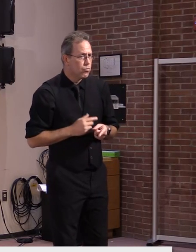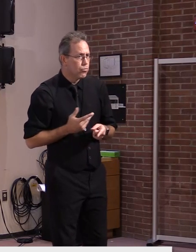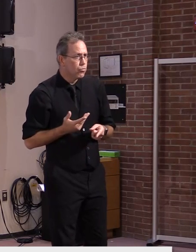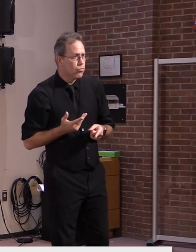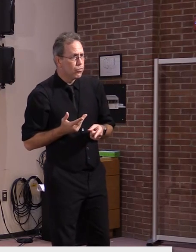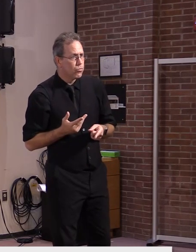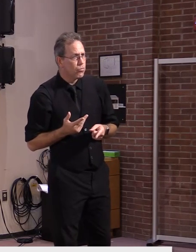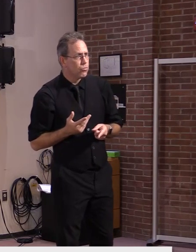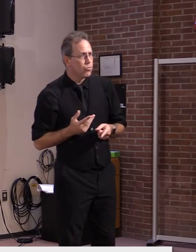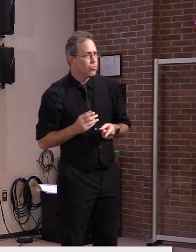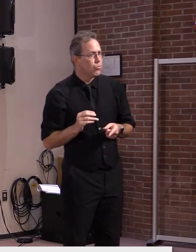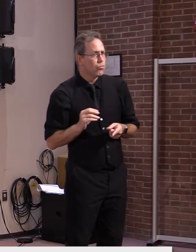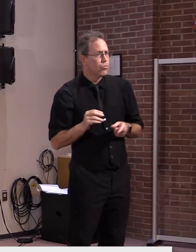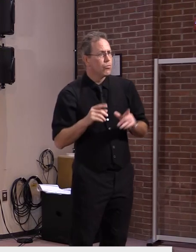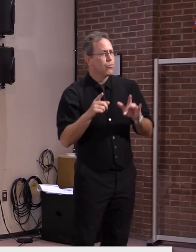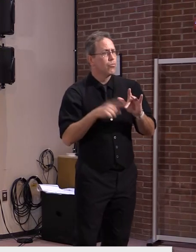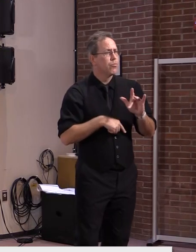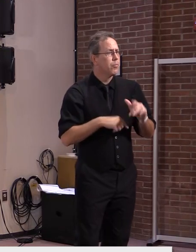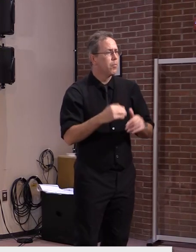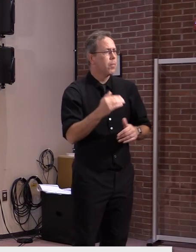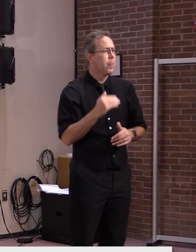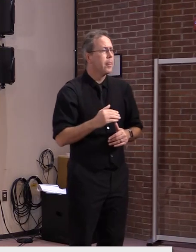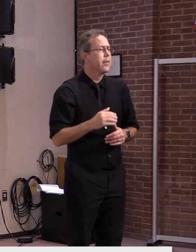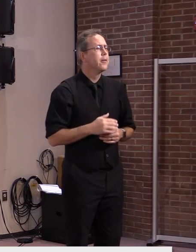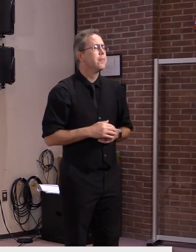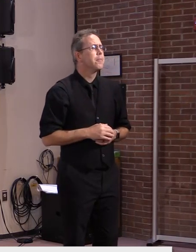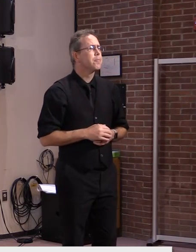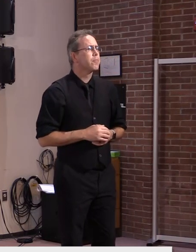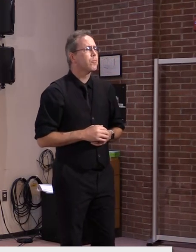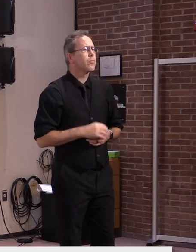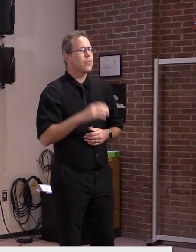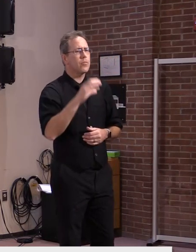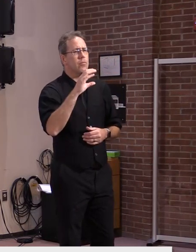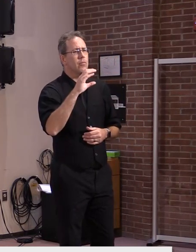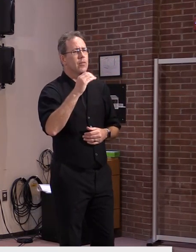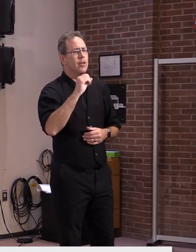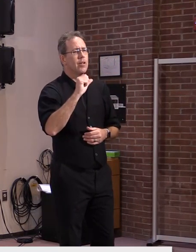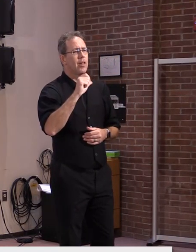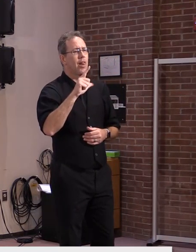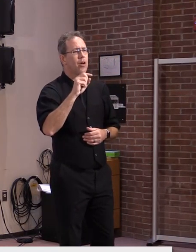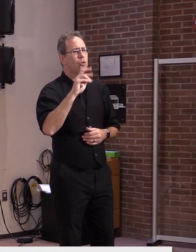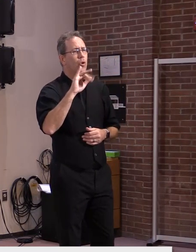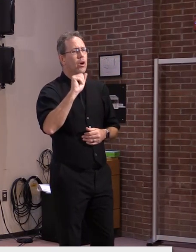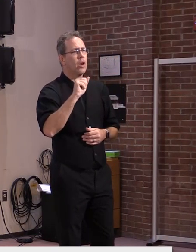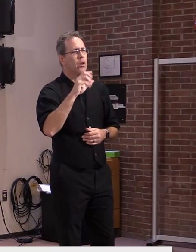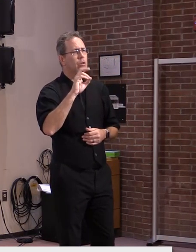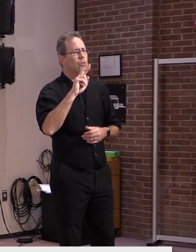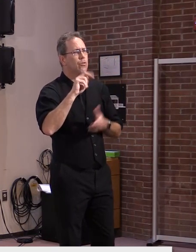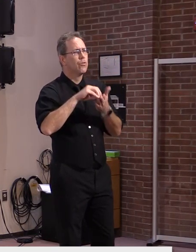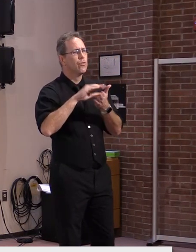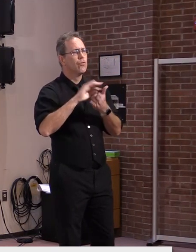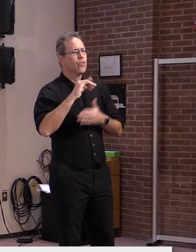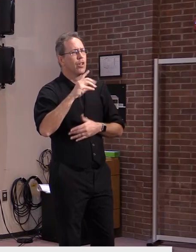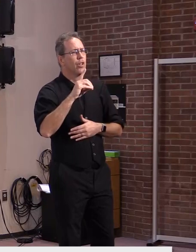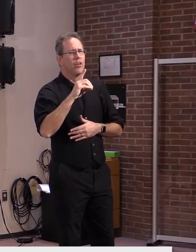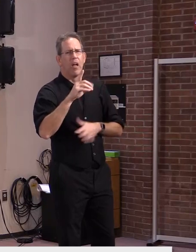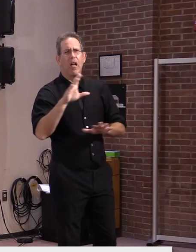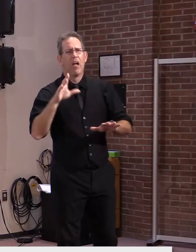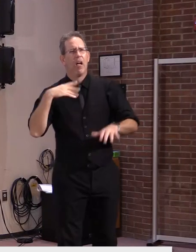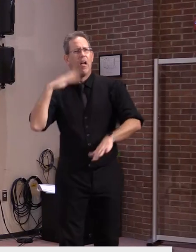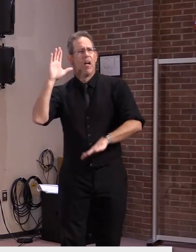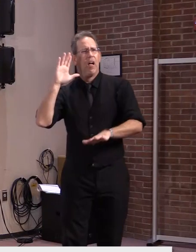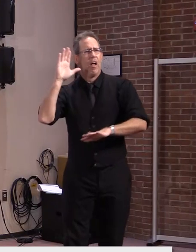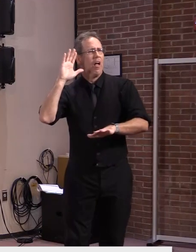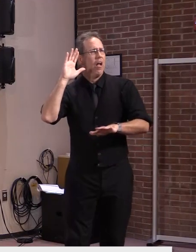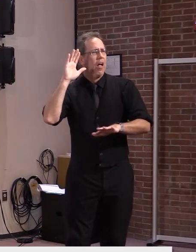All right, move to Andrew McGregor, Caledonian Record. Commissioner Levine. Oh, we got you, Guy. I'm here. Thanks. Oh, thank you. Thank